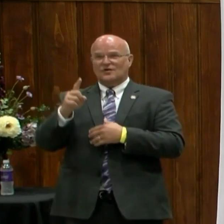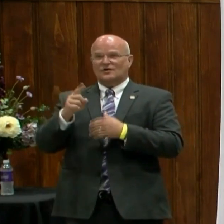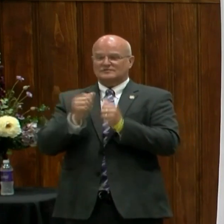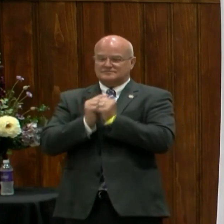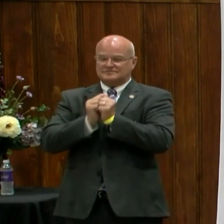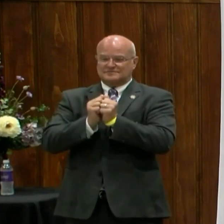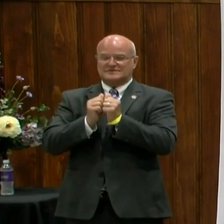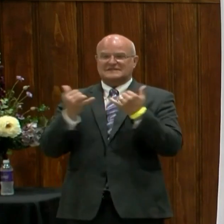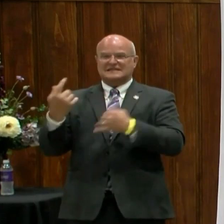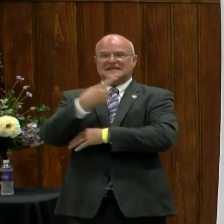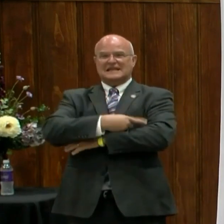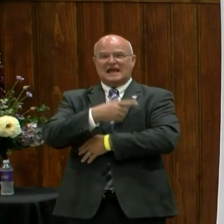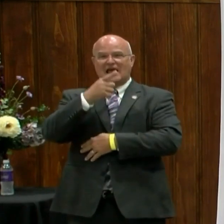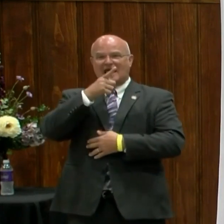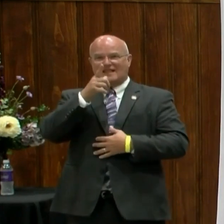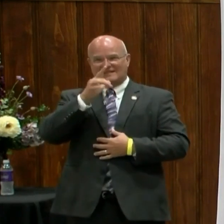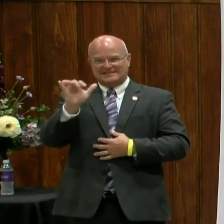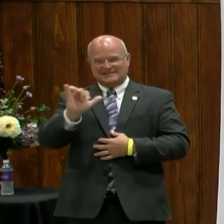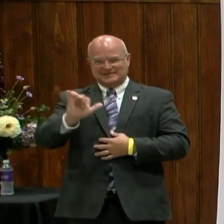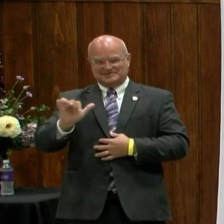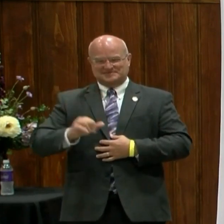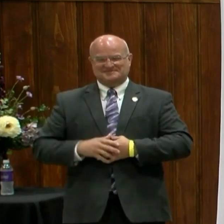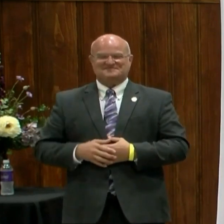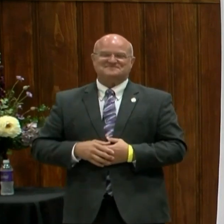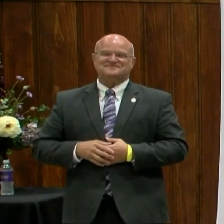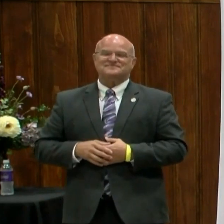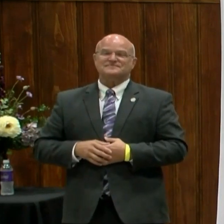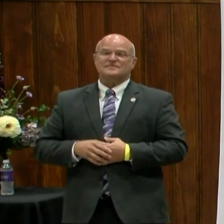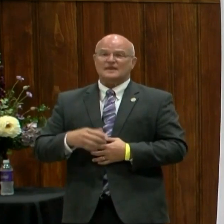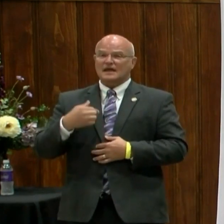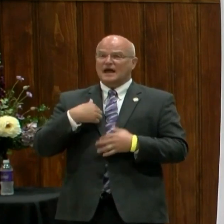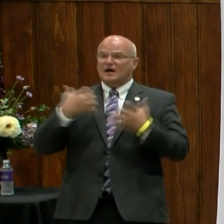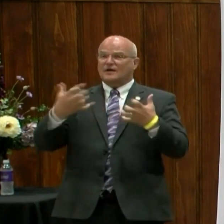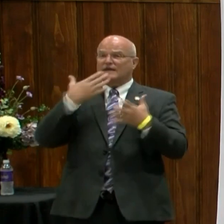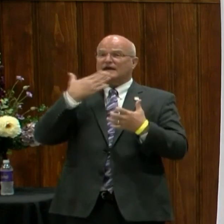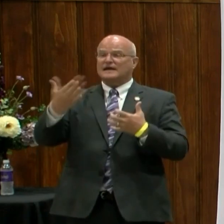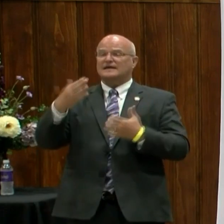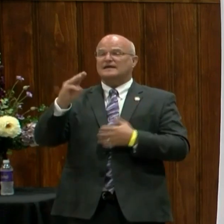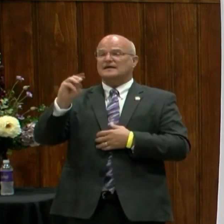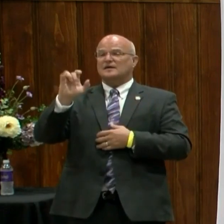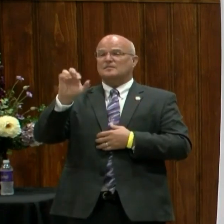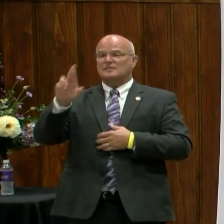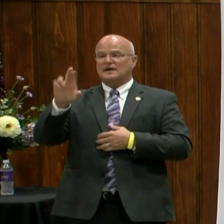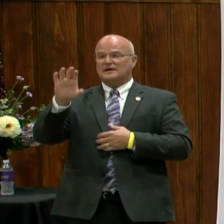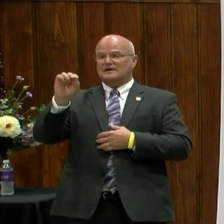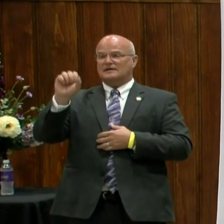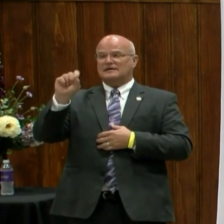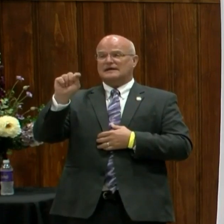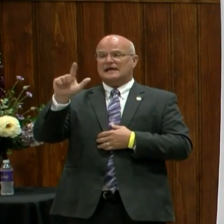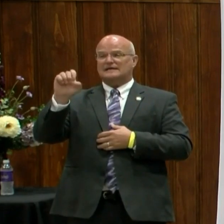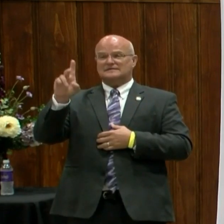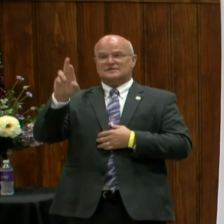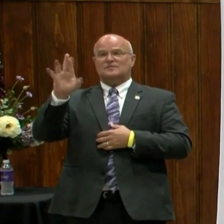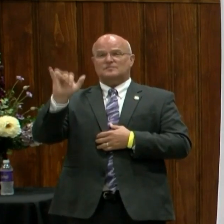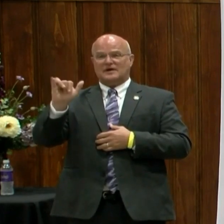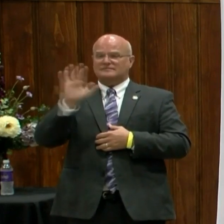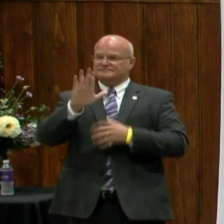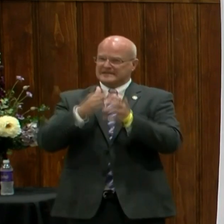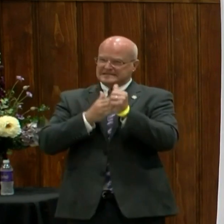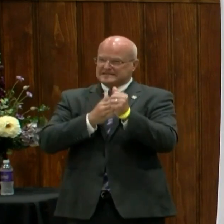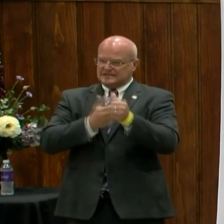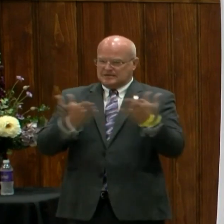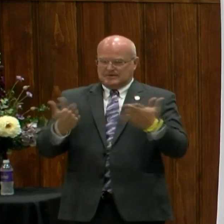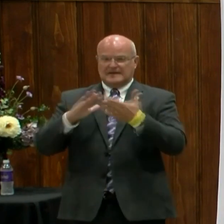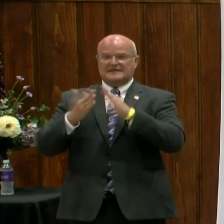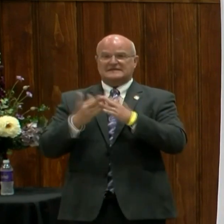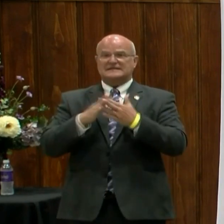with us today at lunch as well. I want to thank Mayor Castleberry as well for his leadership here